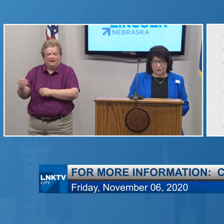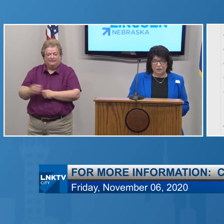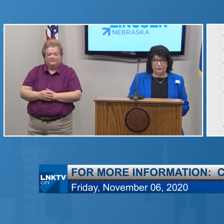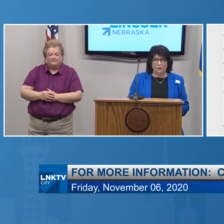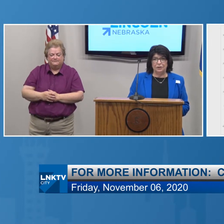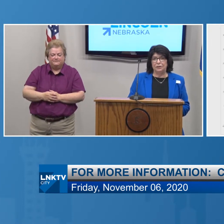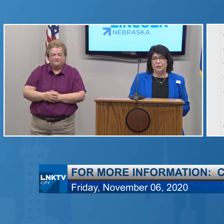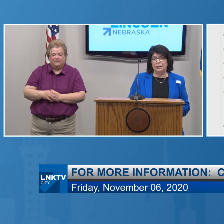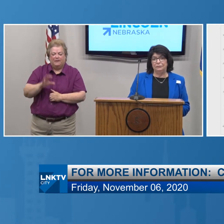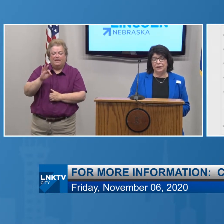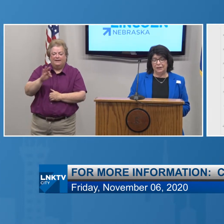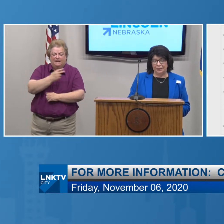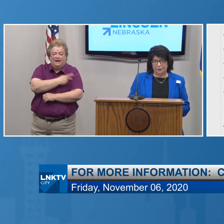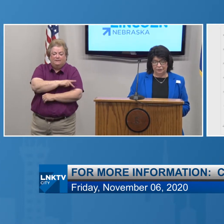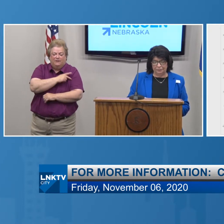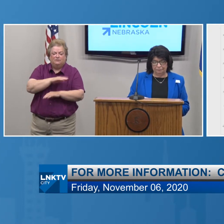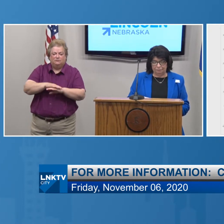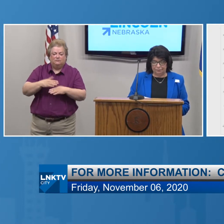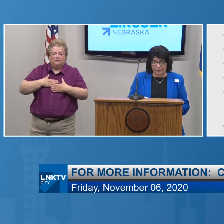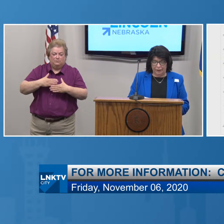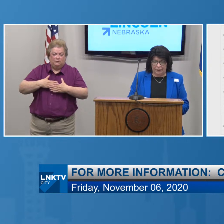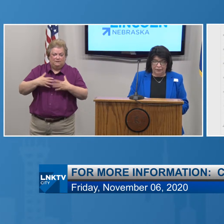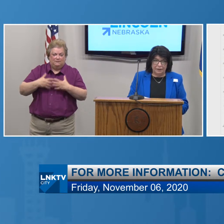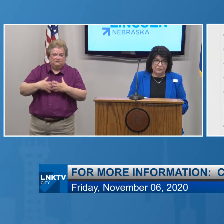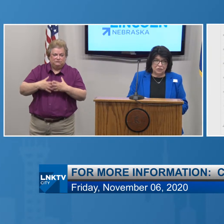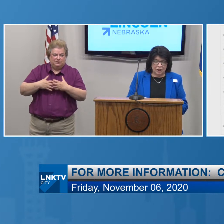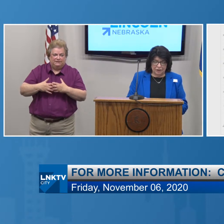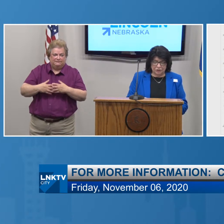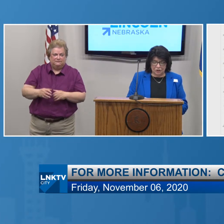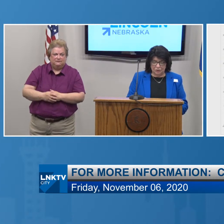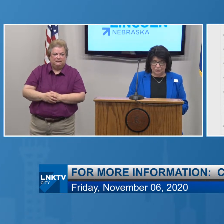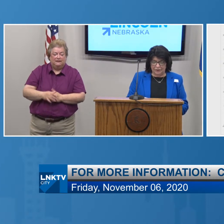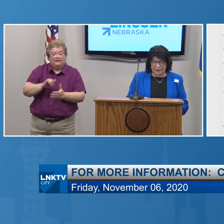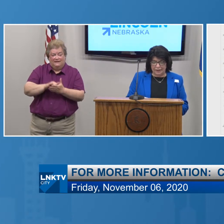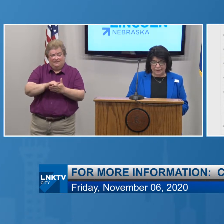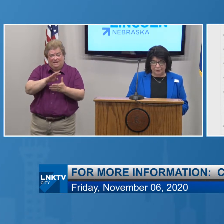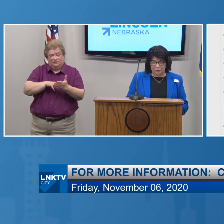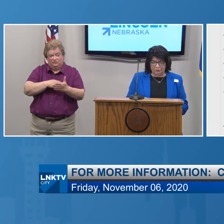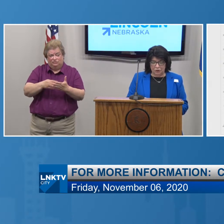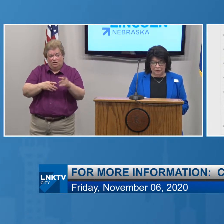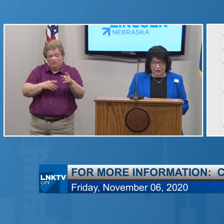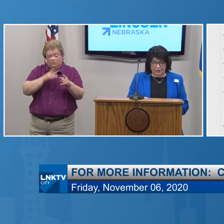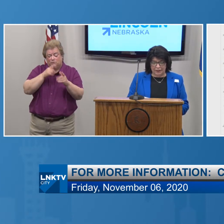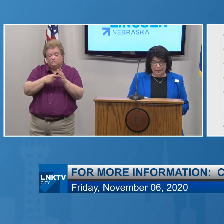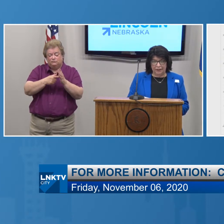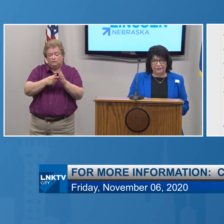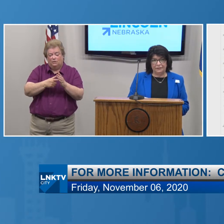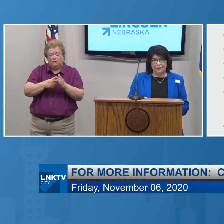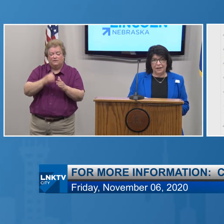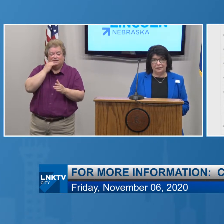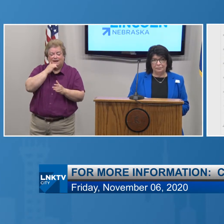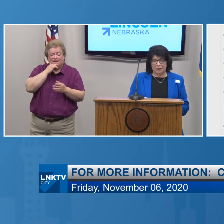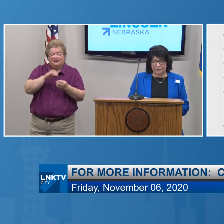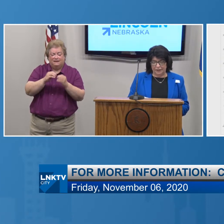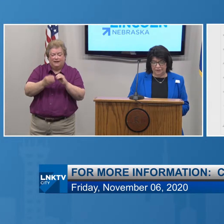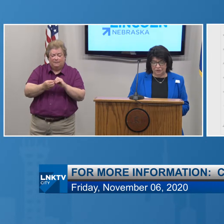9 patients are currently on ventilators. This chart shows the daily number of COVID-19 cases